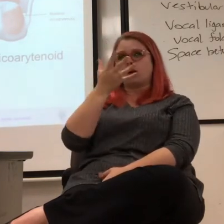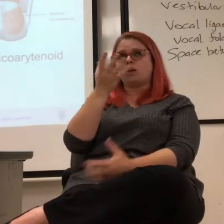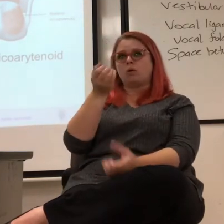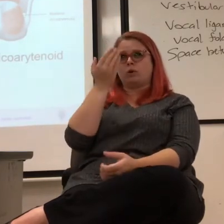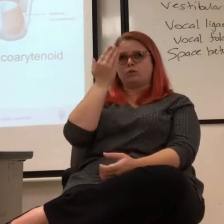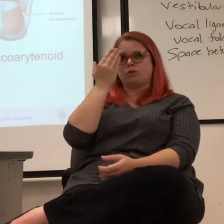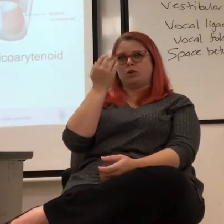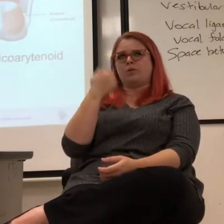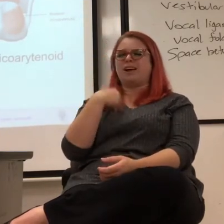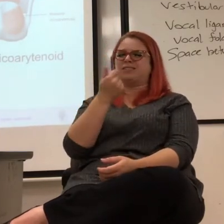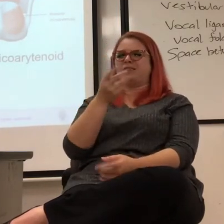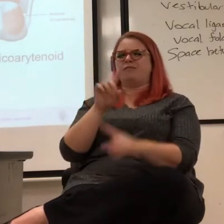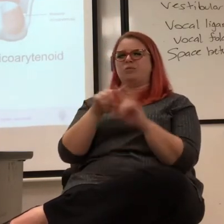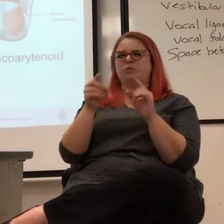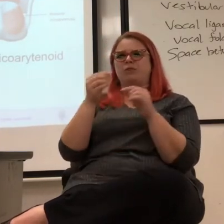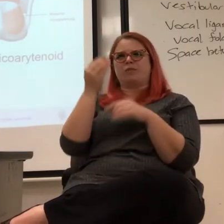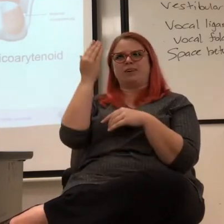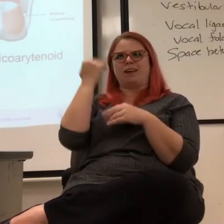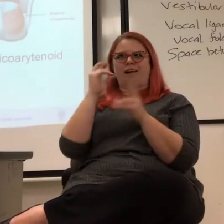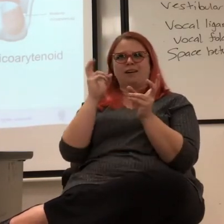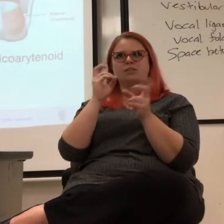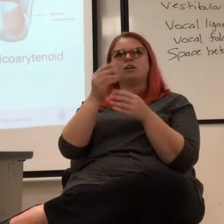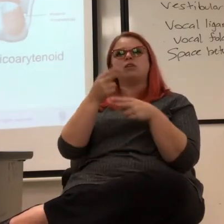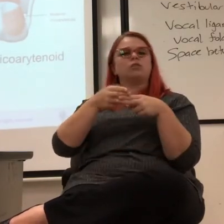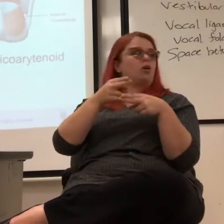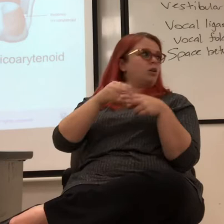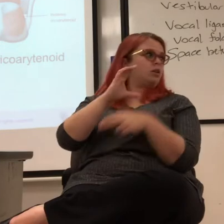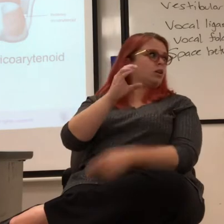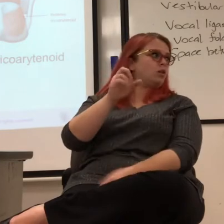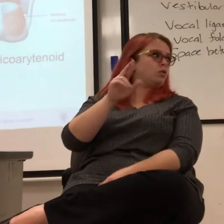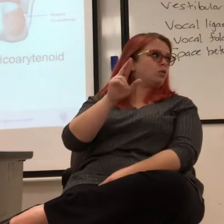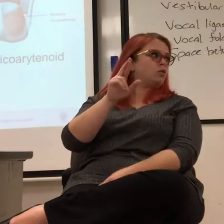it's got a couple of heads. It's called cricothyroid. Thyroid. Okay.